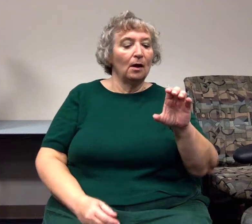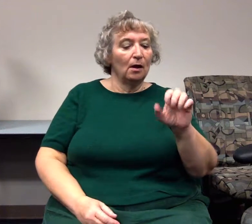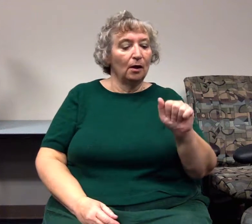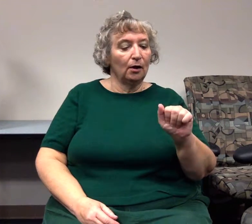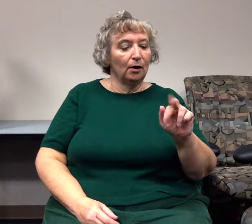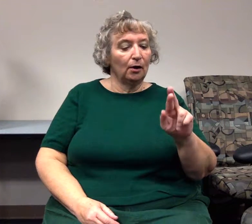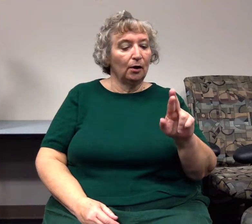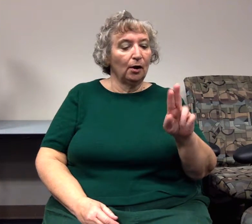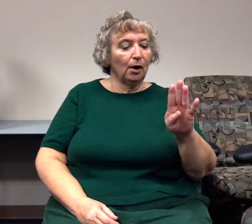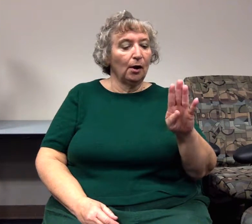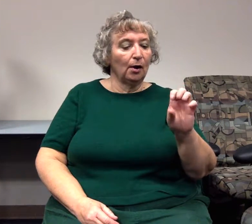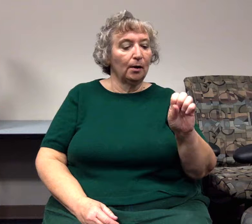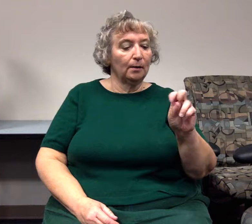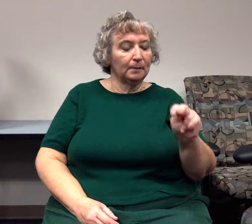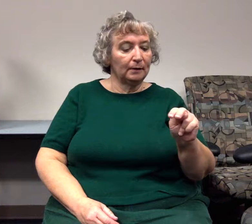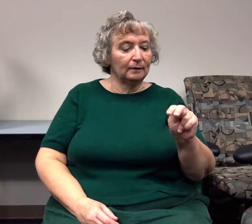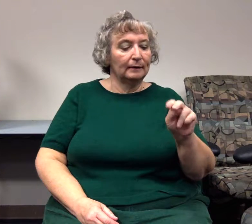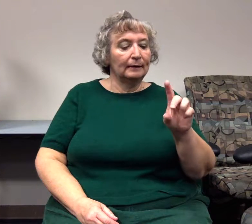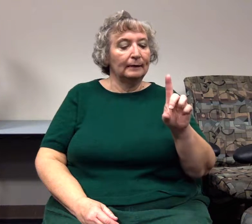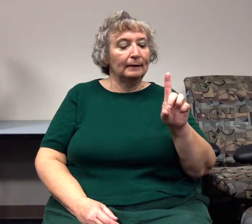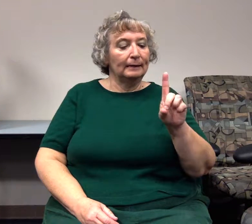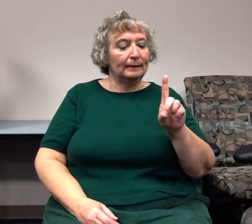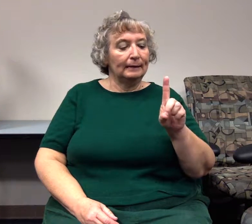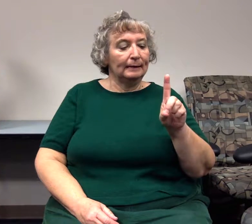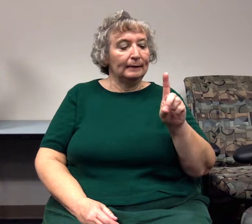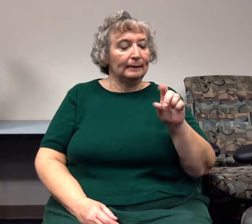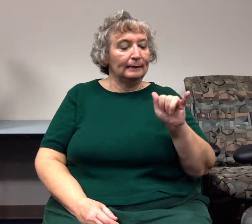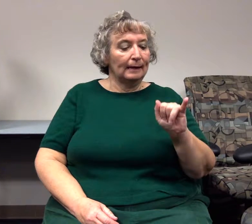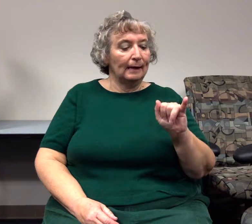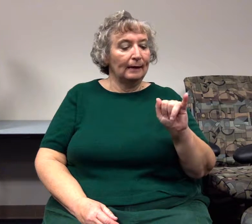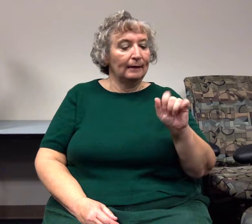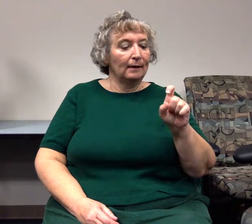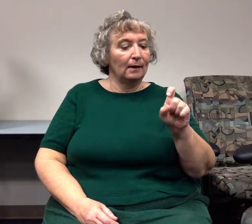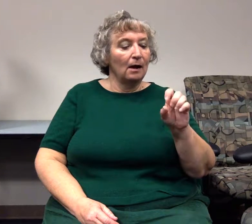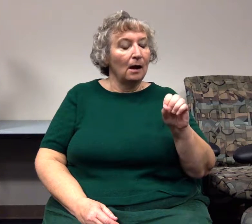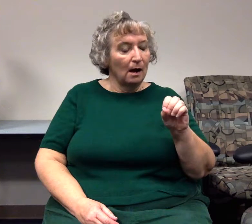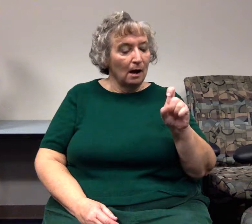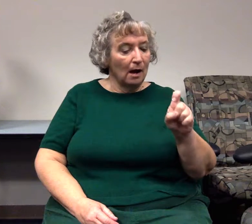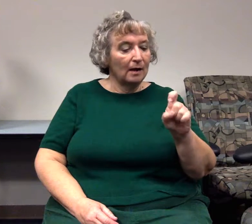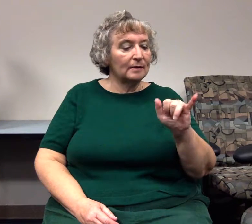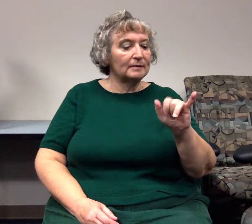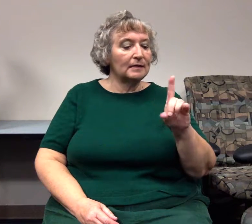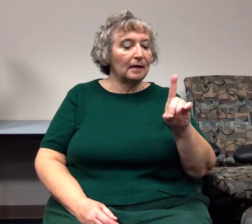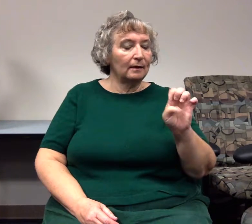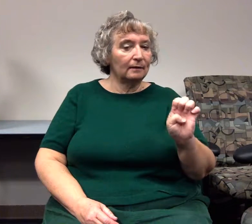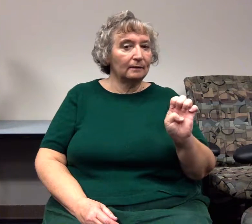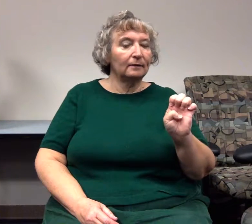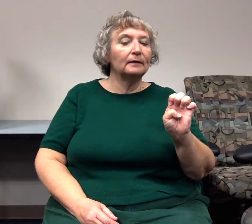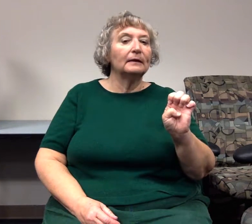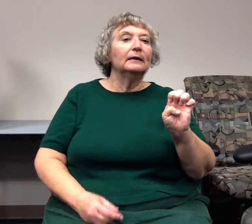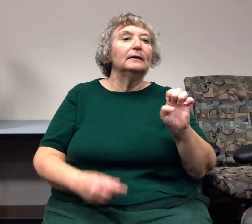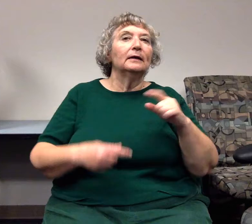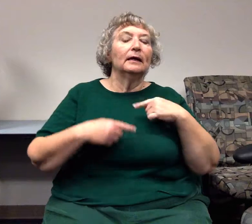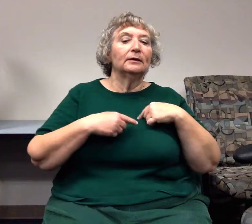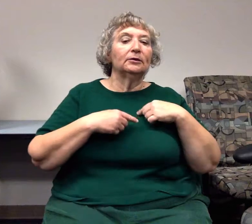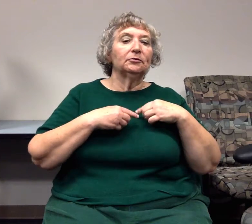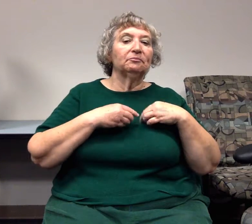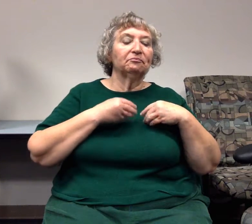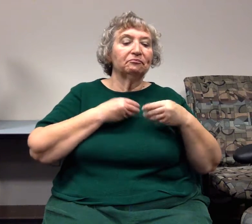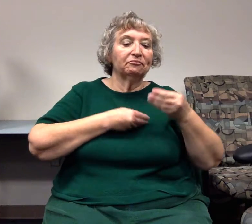in, and then the heart pumps it through and takes the oxygenated blood and pumps it back into the